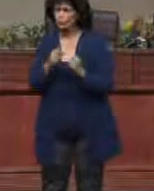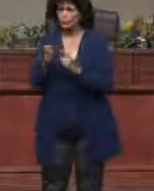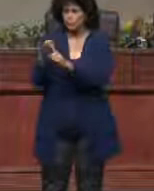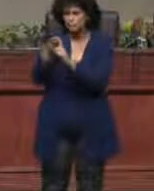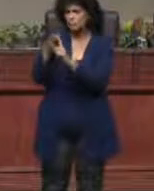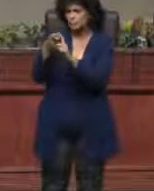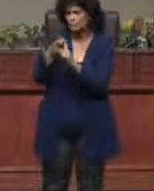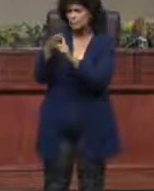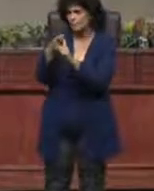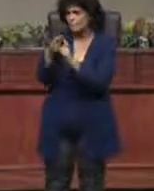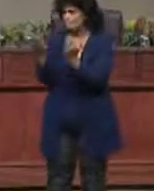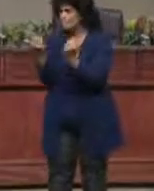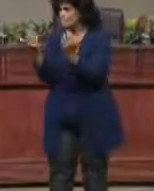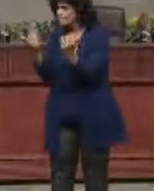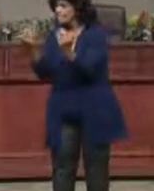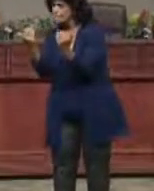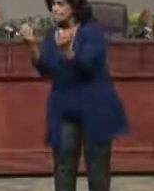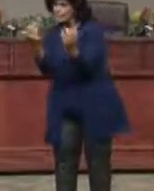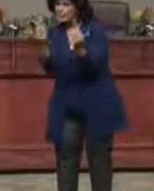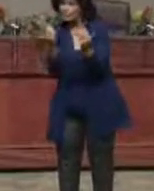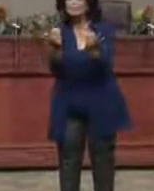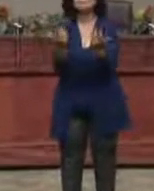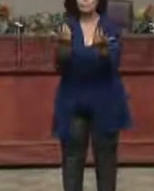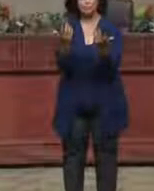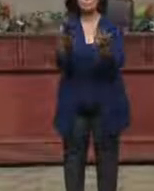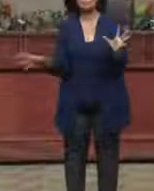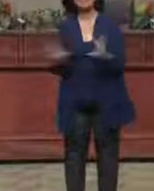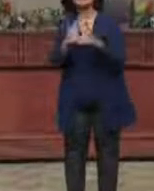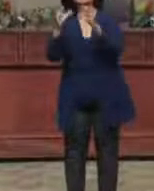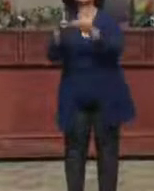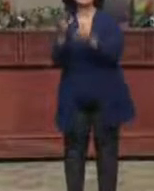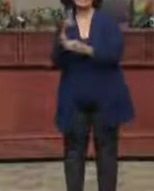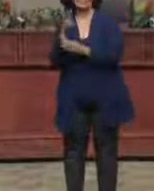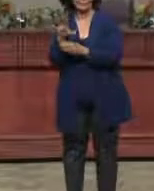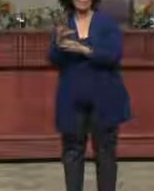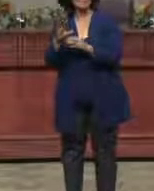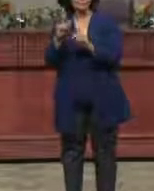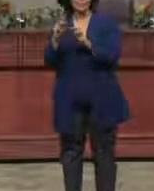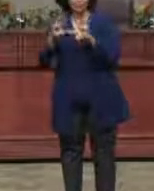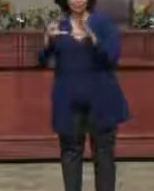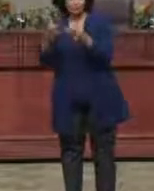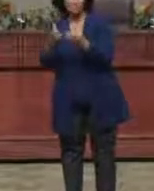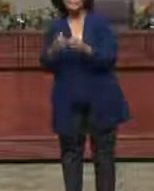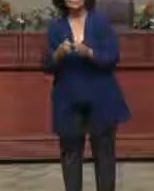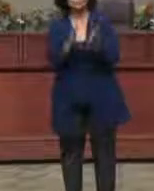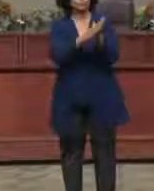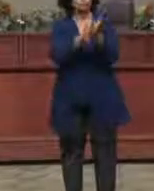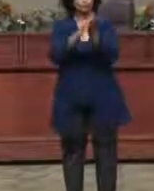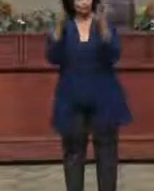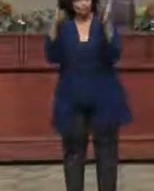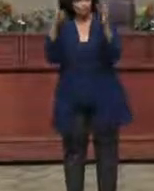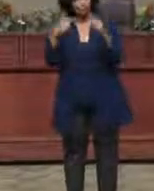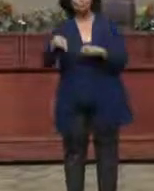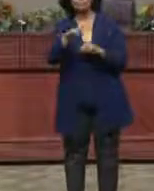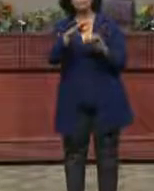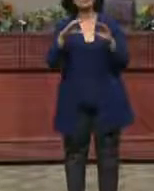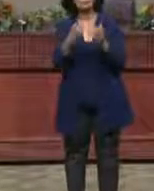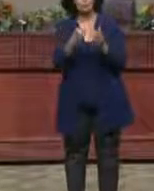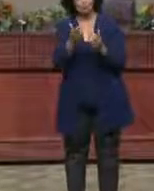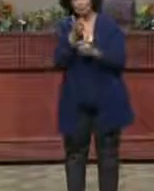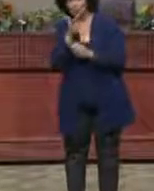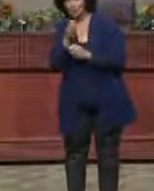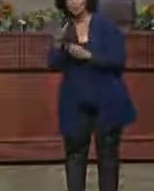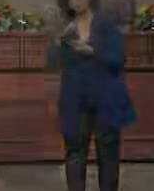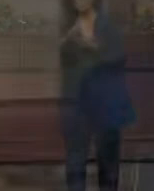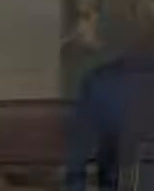so again, I say kudos to our group. Many of your stations participated in an earlier event today. The